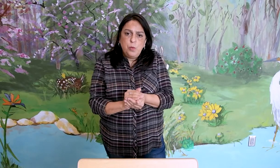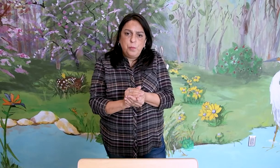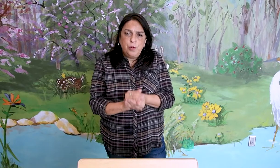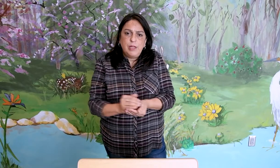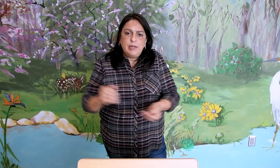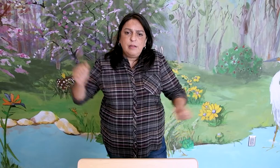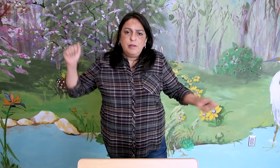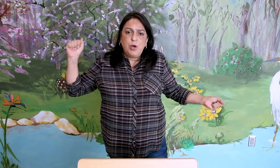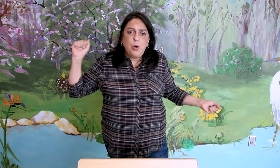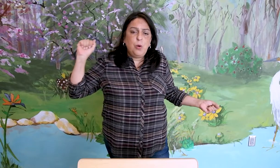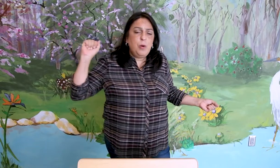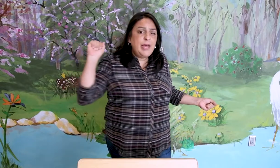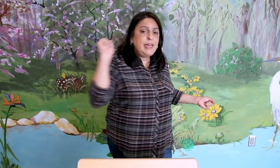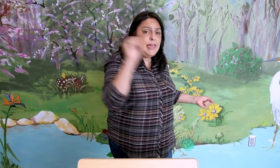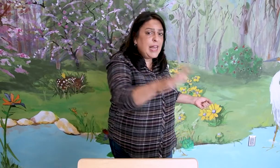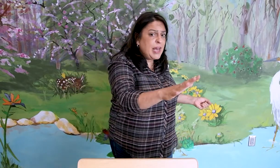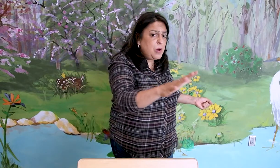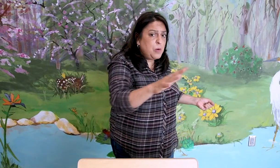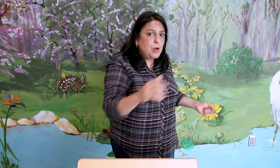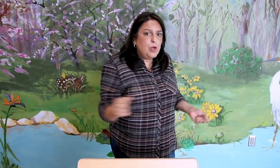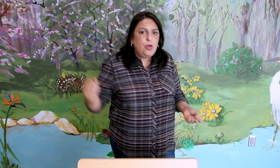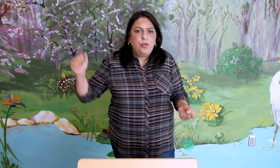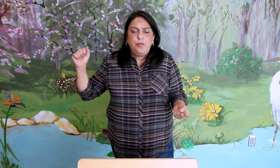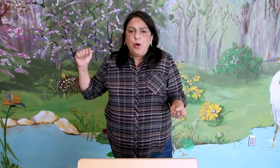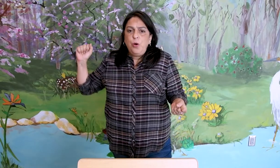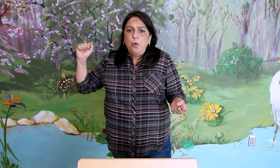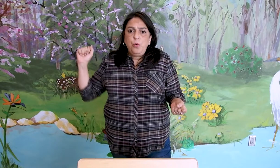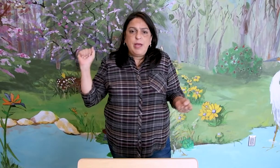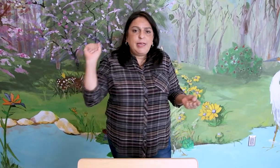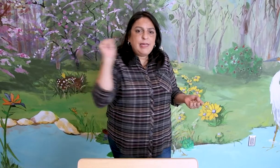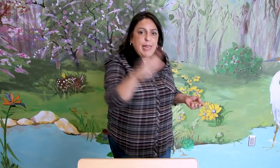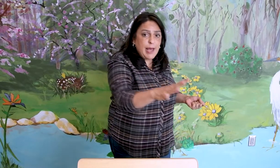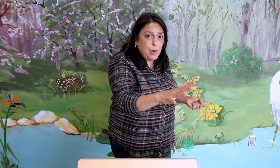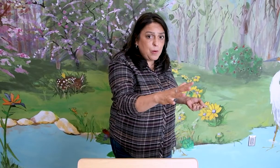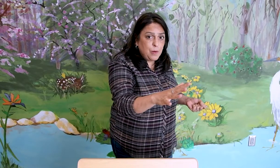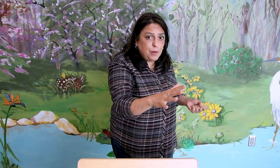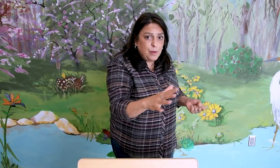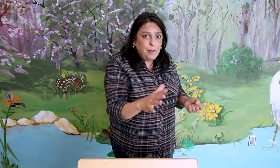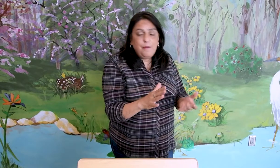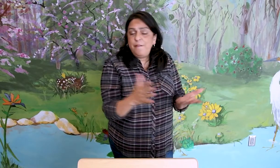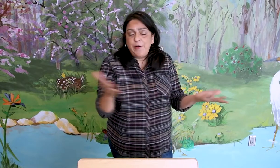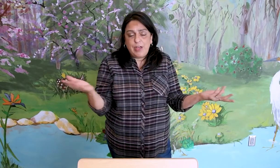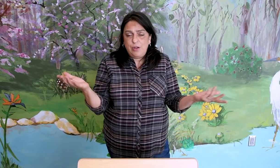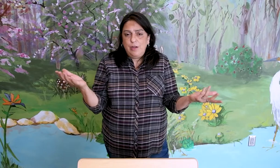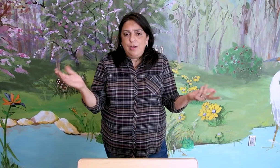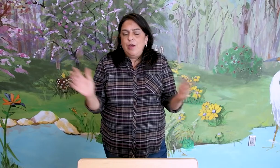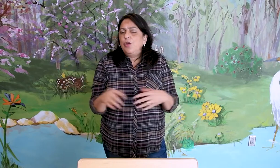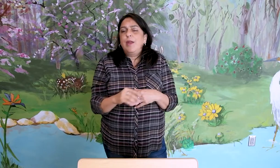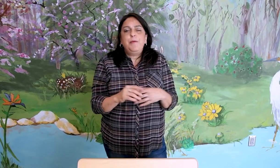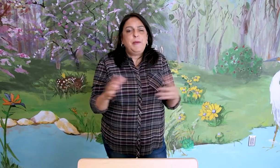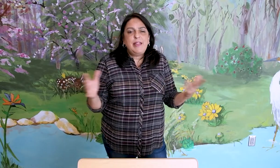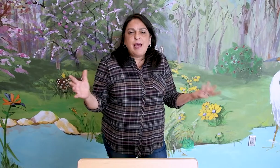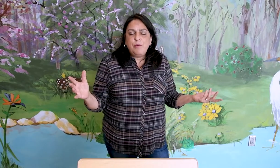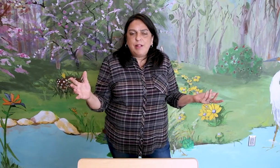snowball. Throw it now, throw it now. Very good. You can repeat that with little